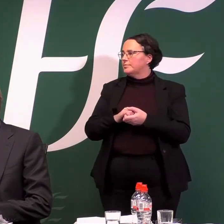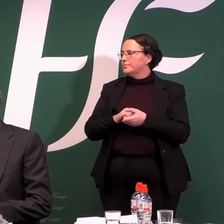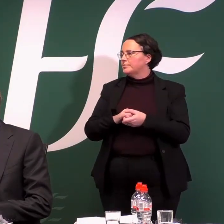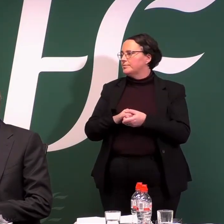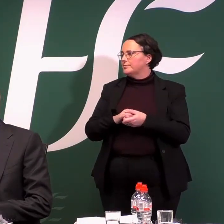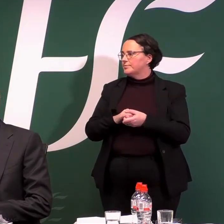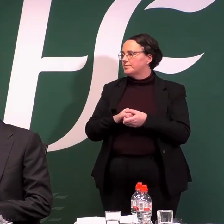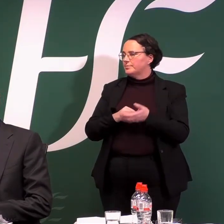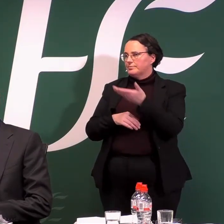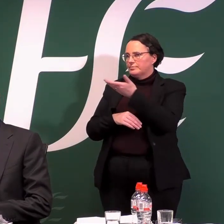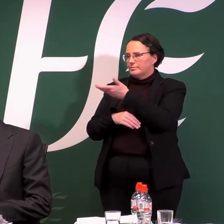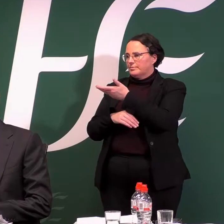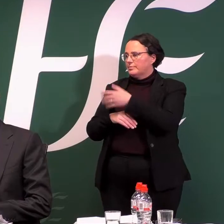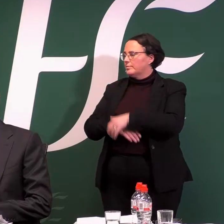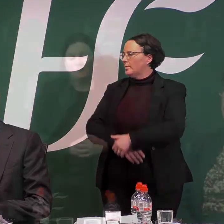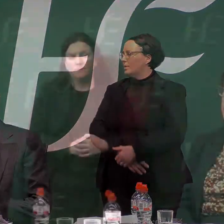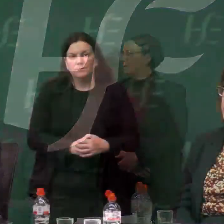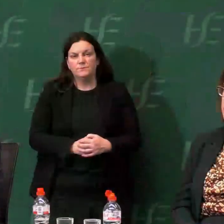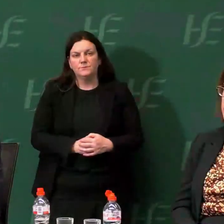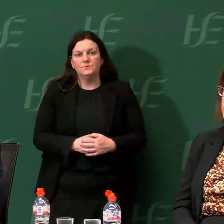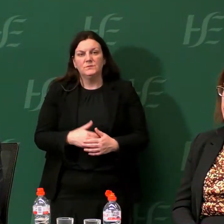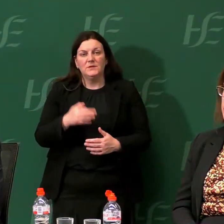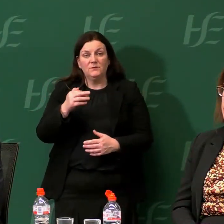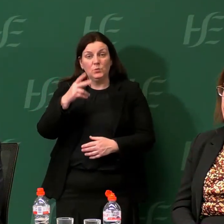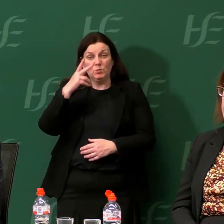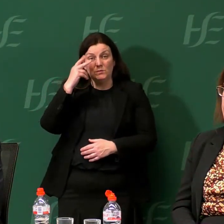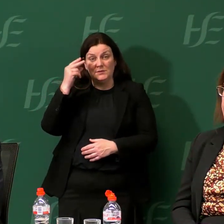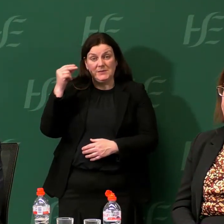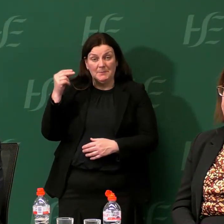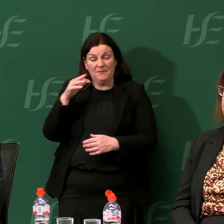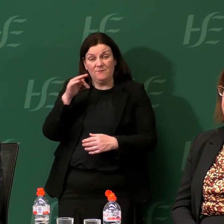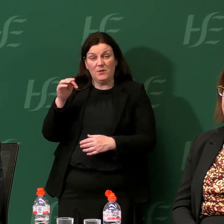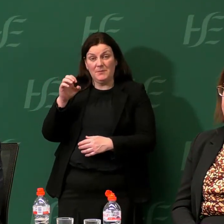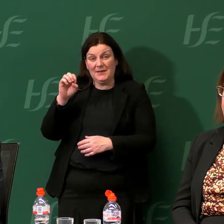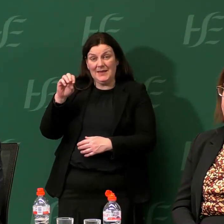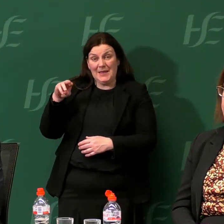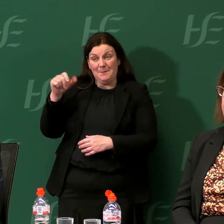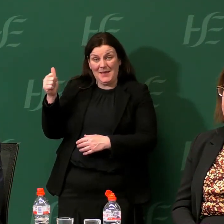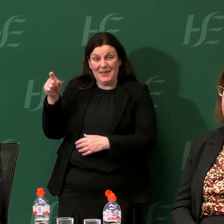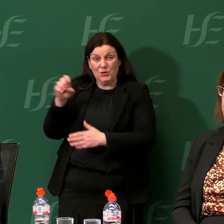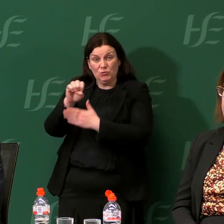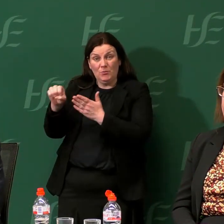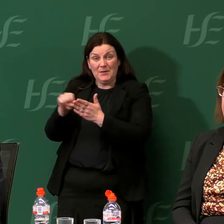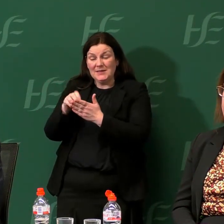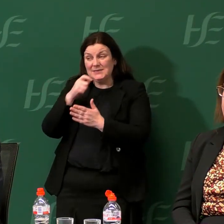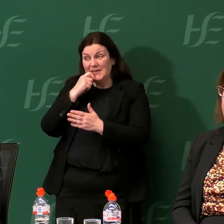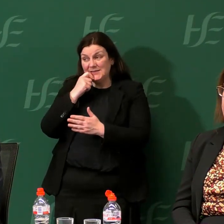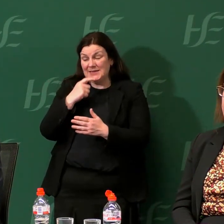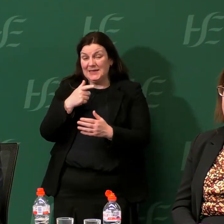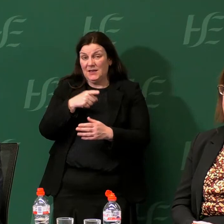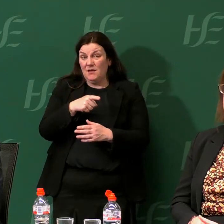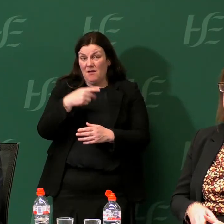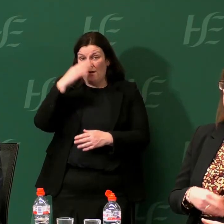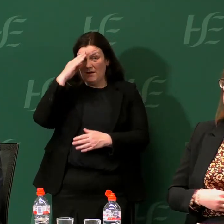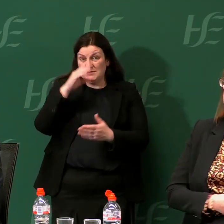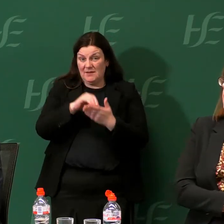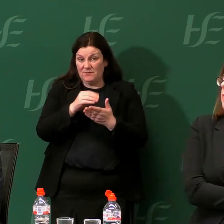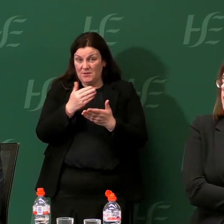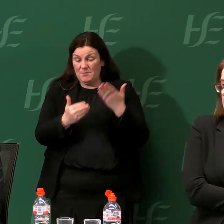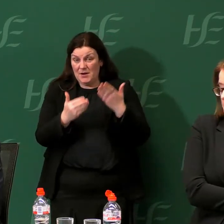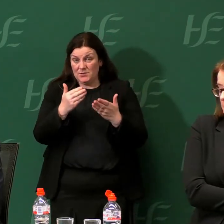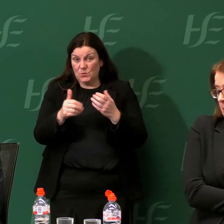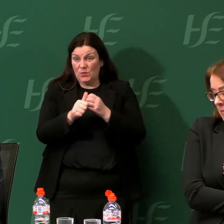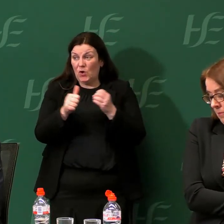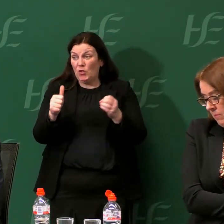Example that Emer Cook, from the director of the EMA, mentioned this week. She compared Ireland with a 93.5% take-up with two